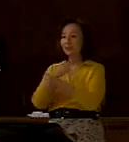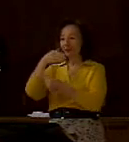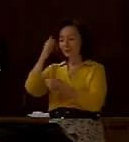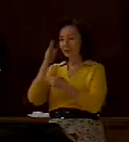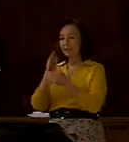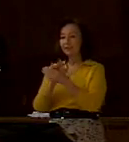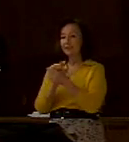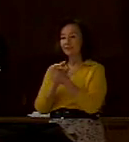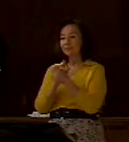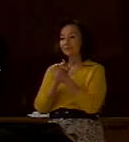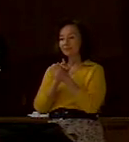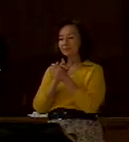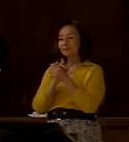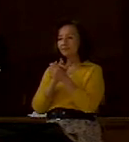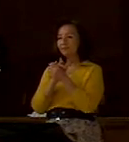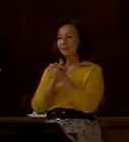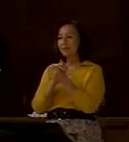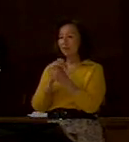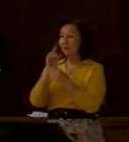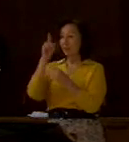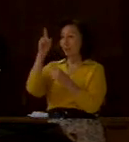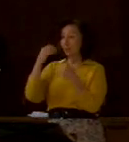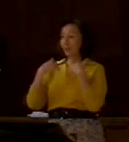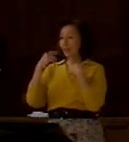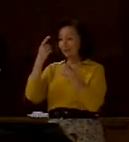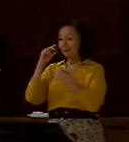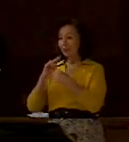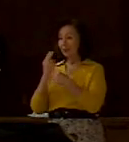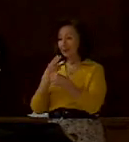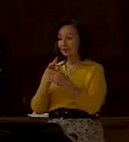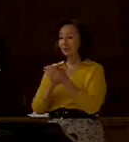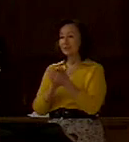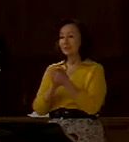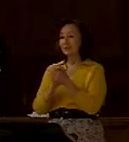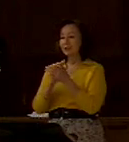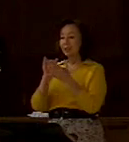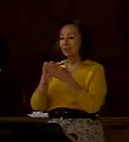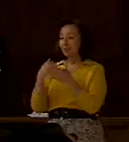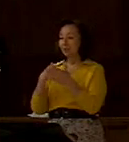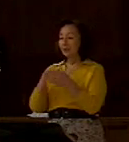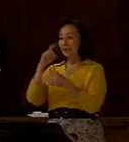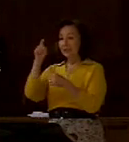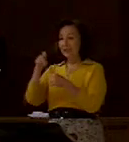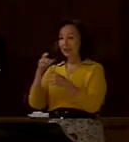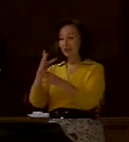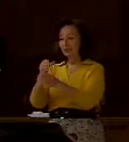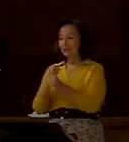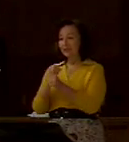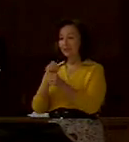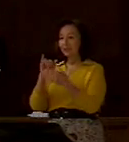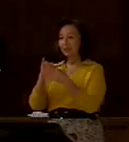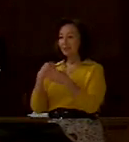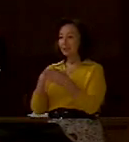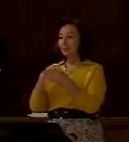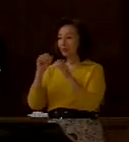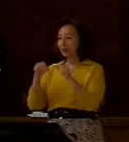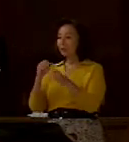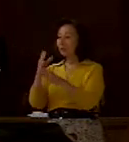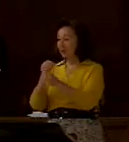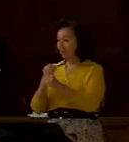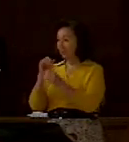that you have for us, the love that we need to receive, that we can receive that